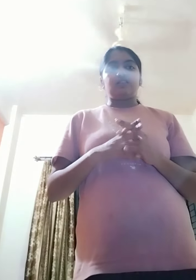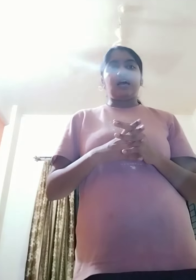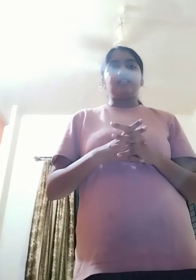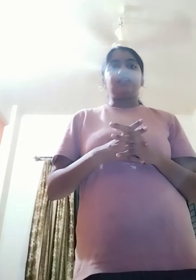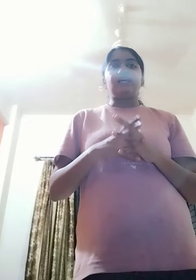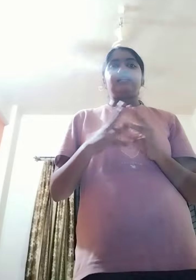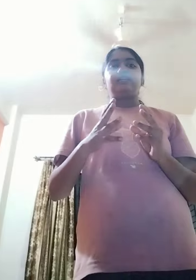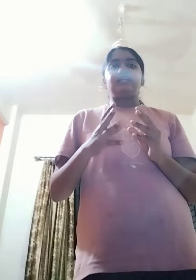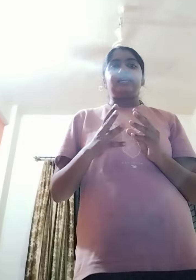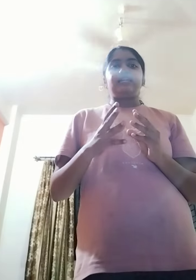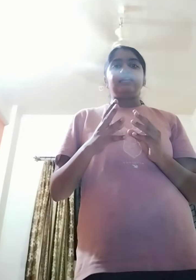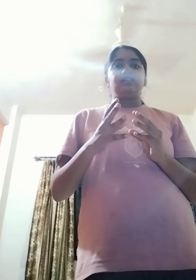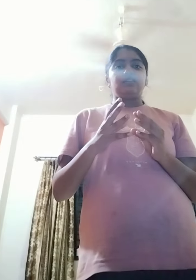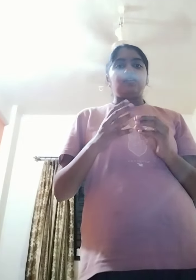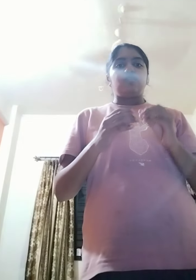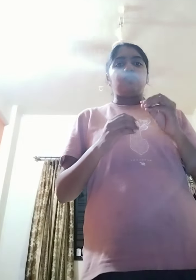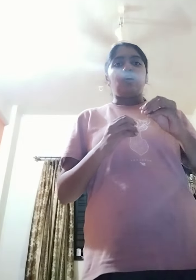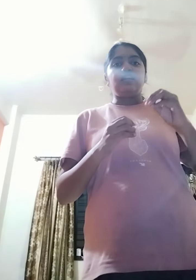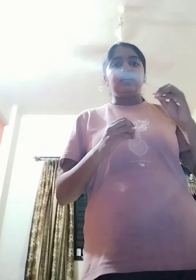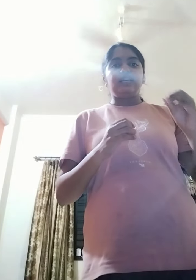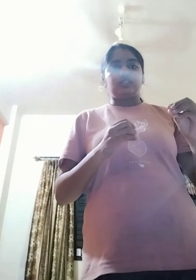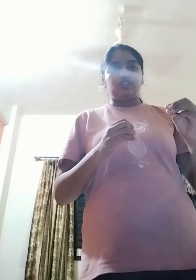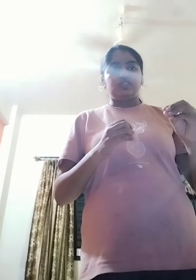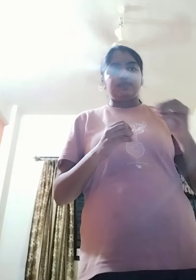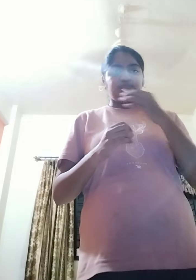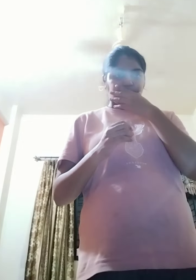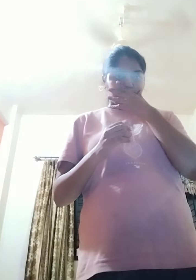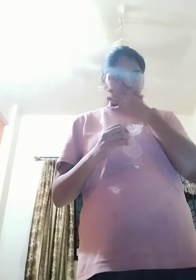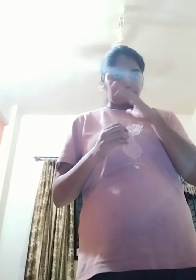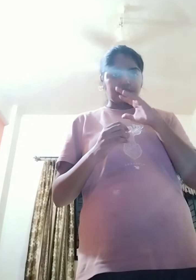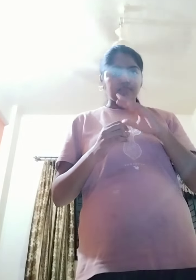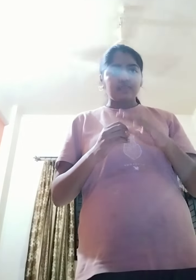rather than creating for each.